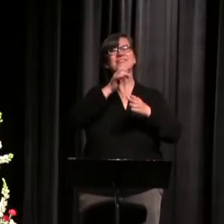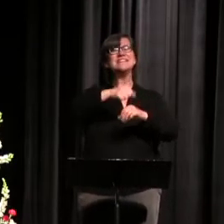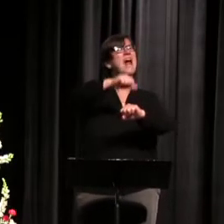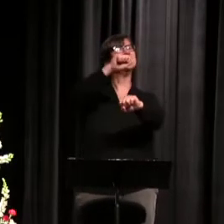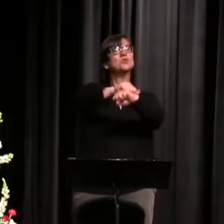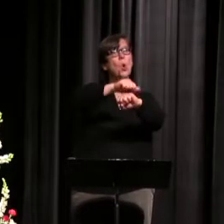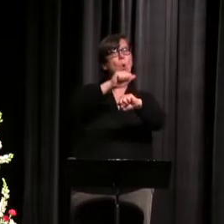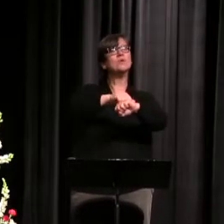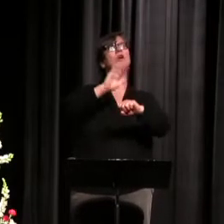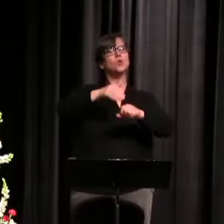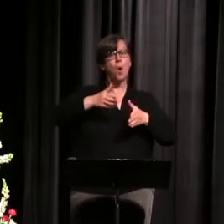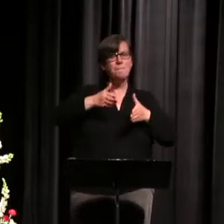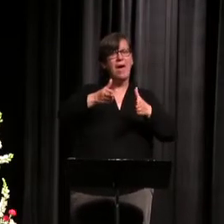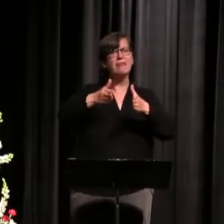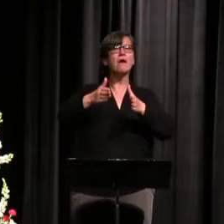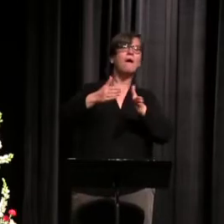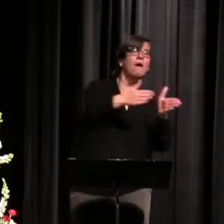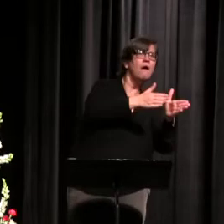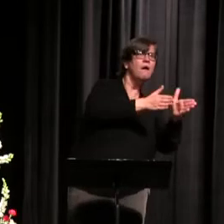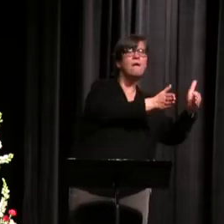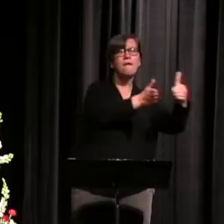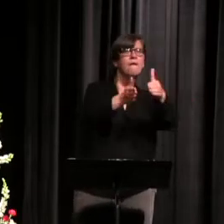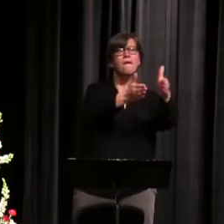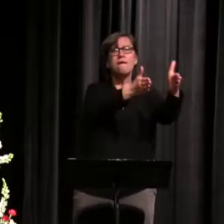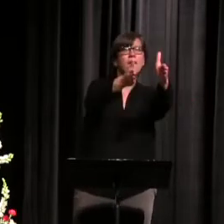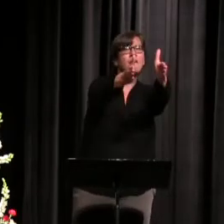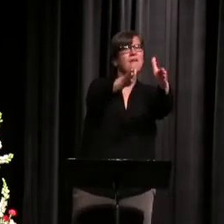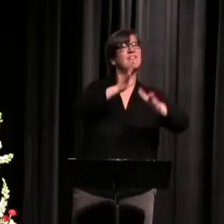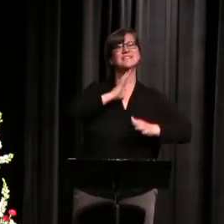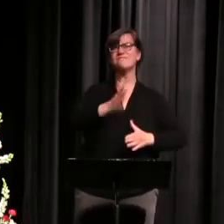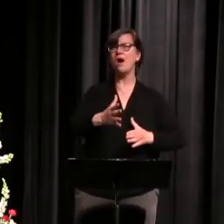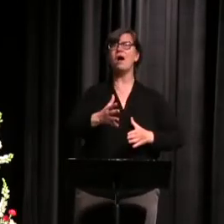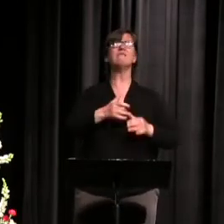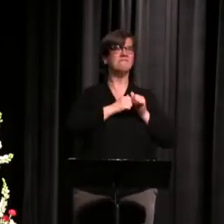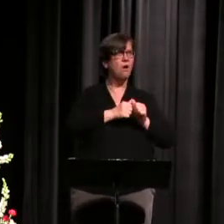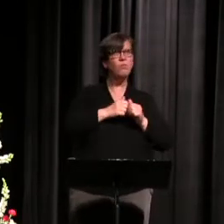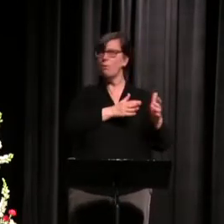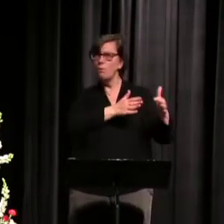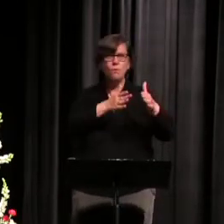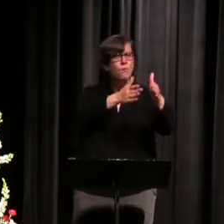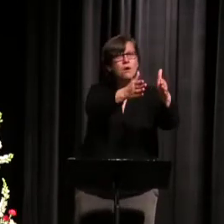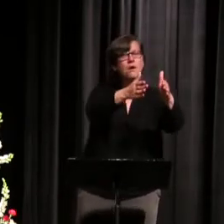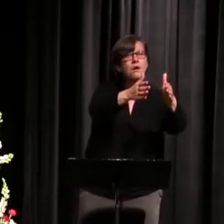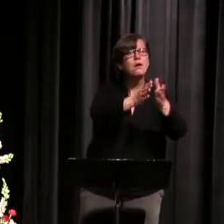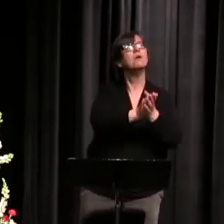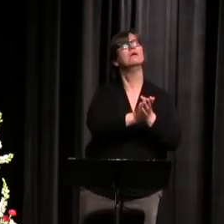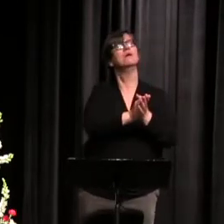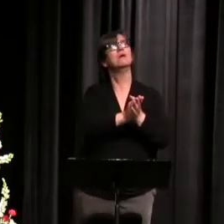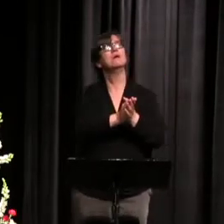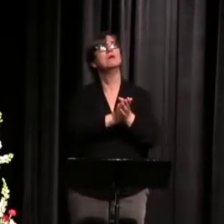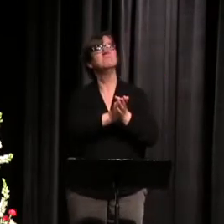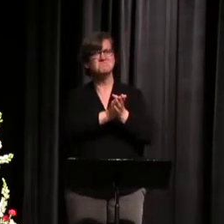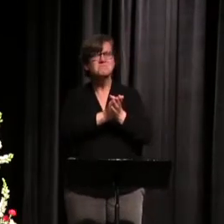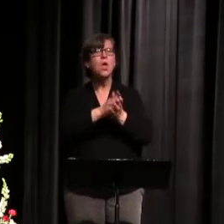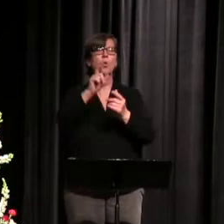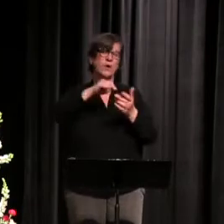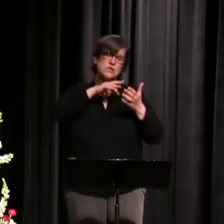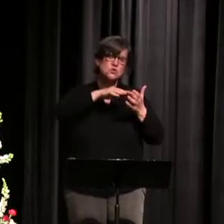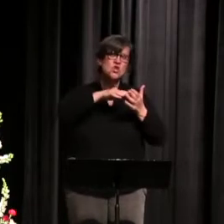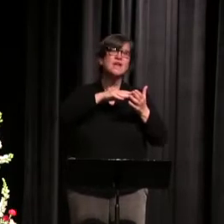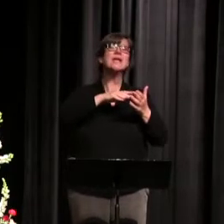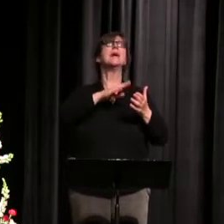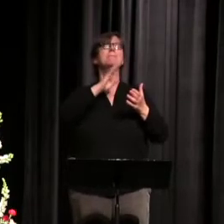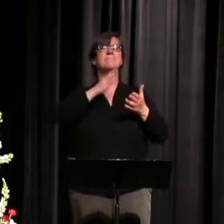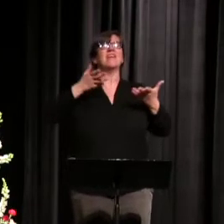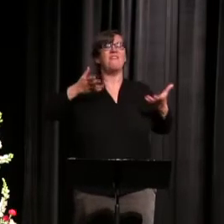So, be present in your academics, be present in your work, and when that's over, be